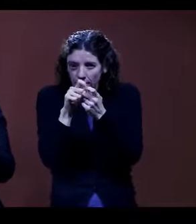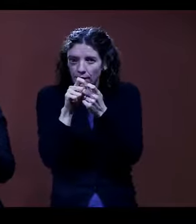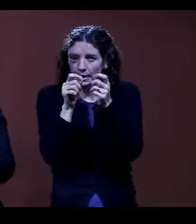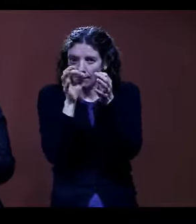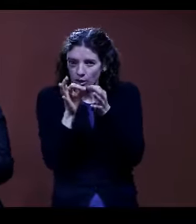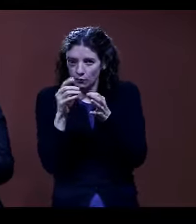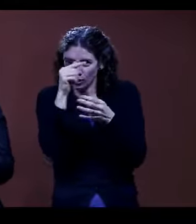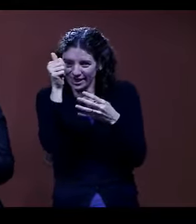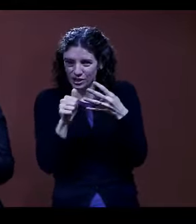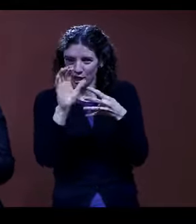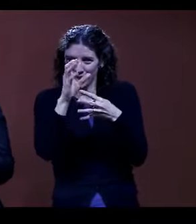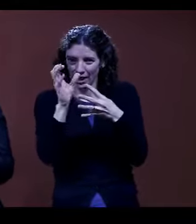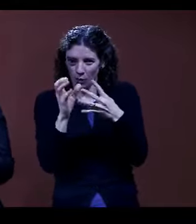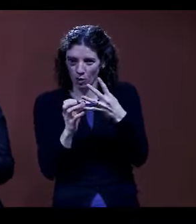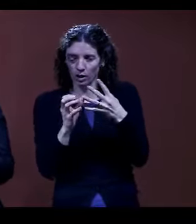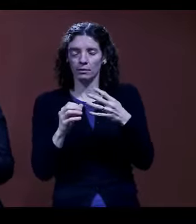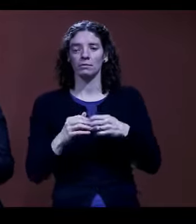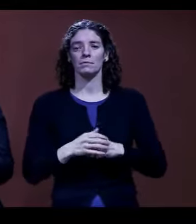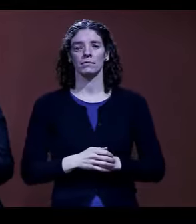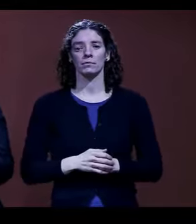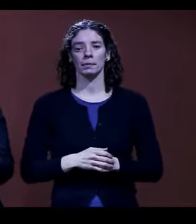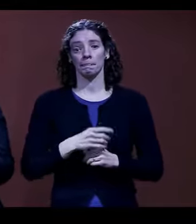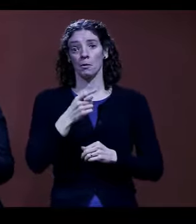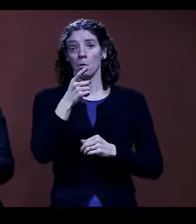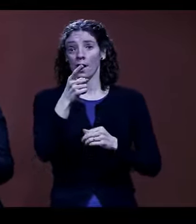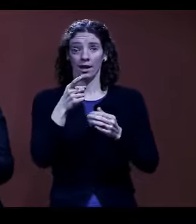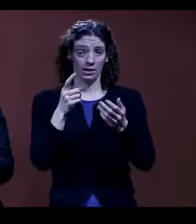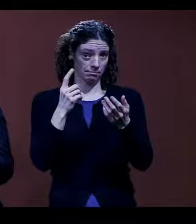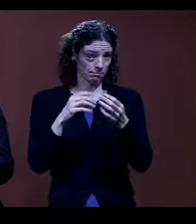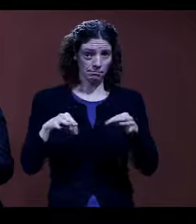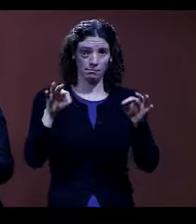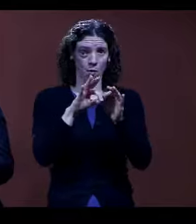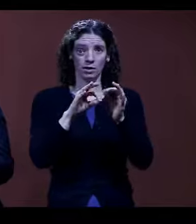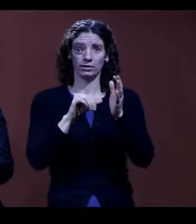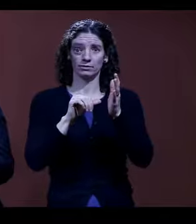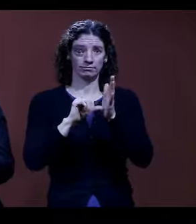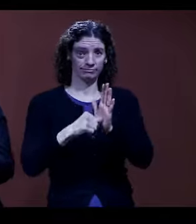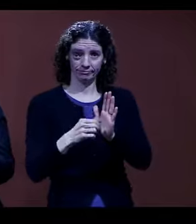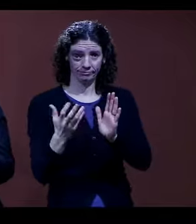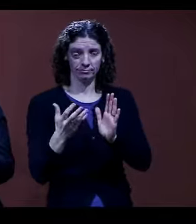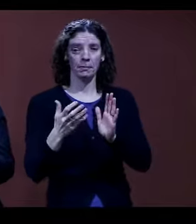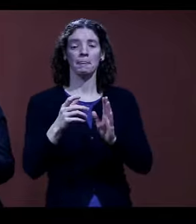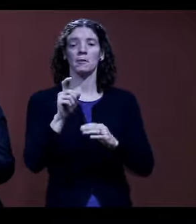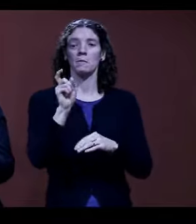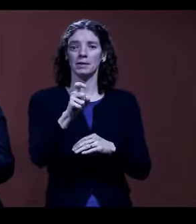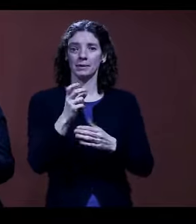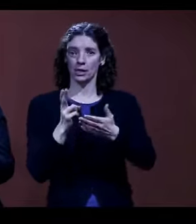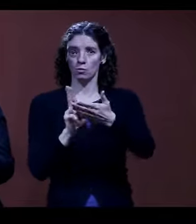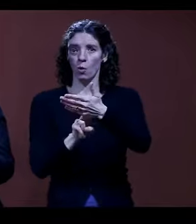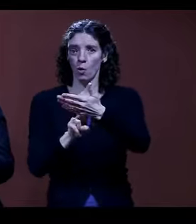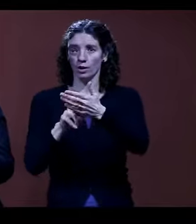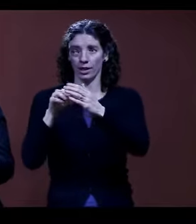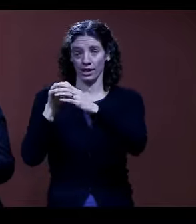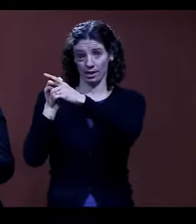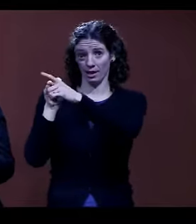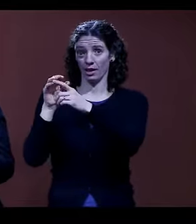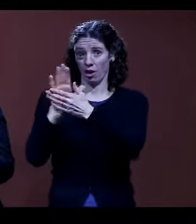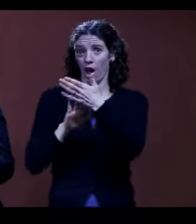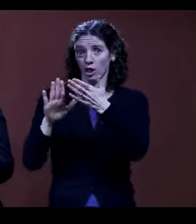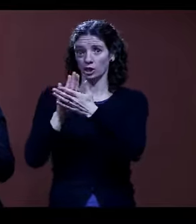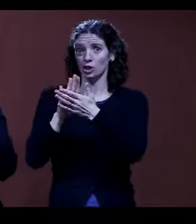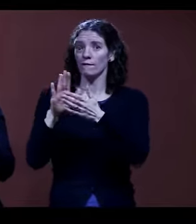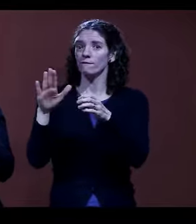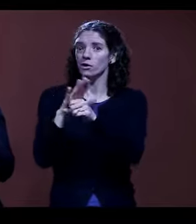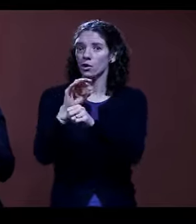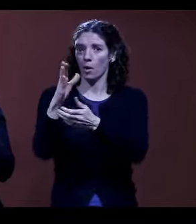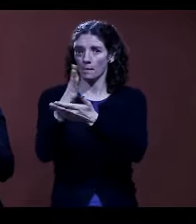key highlights: to be considered enrolled in higher ed, you have to be enrolled full or part-time in the college or university or community